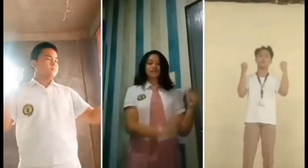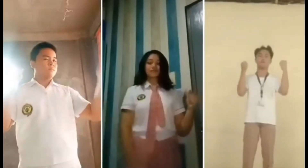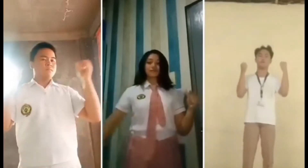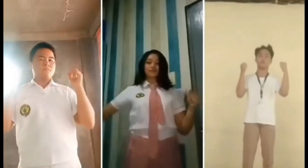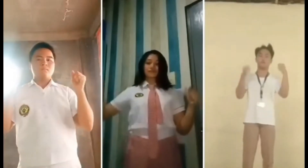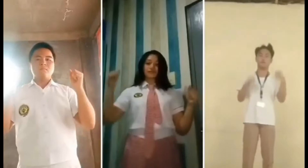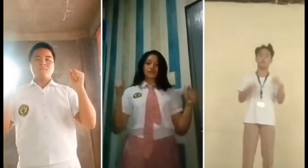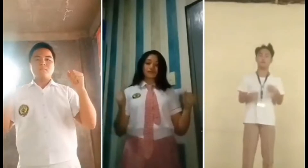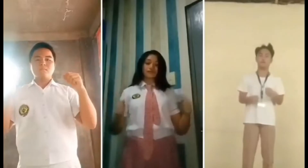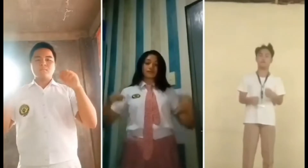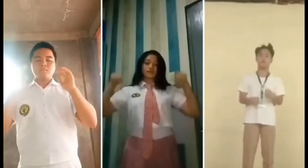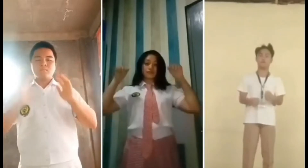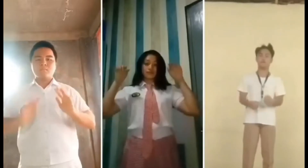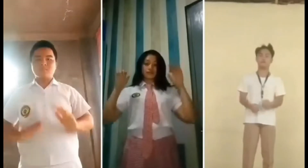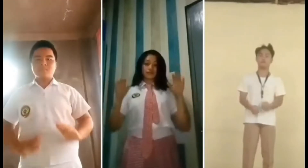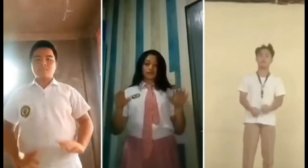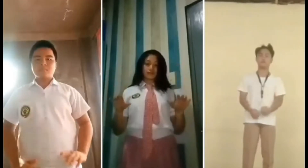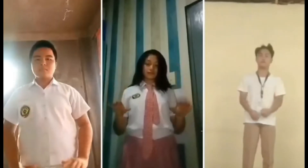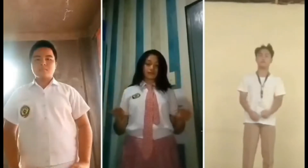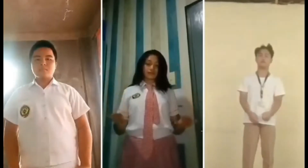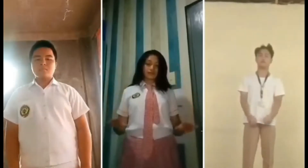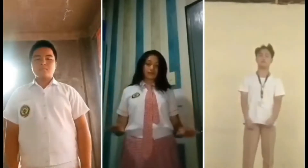To help the poor and